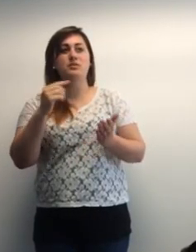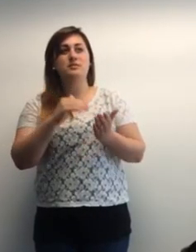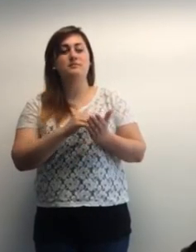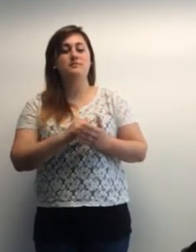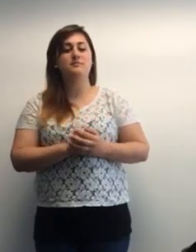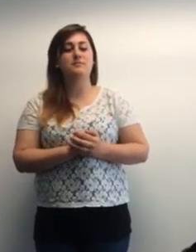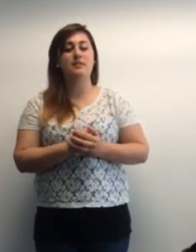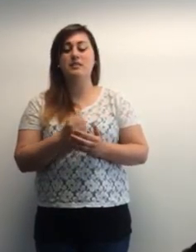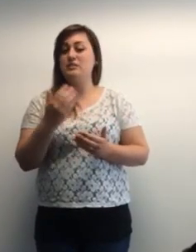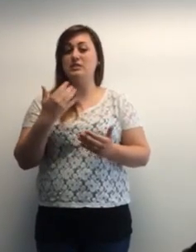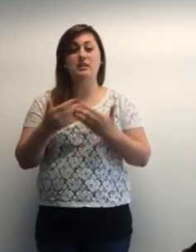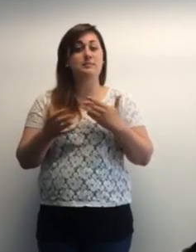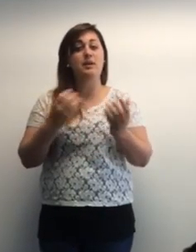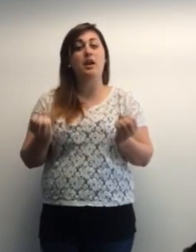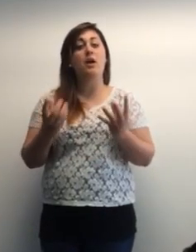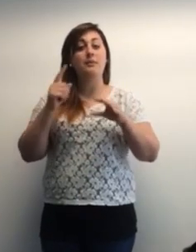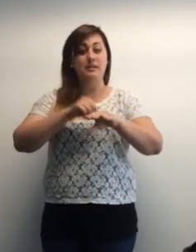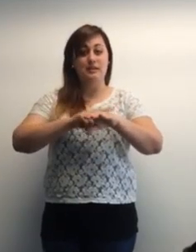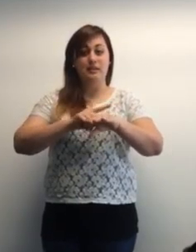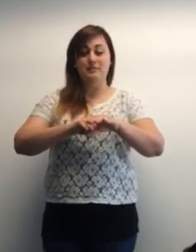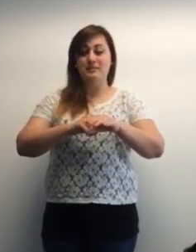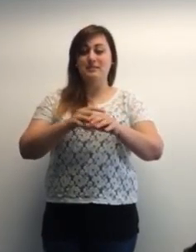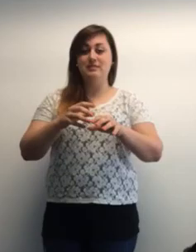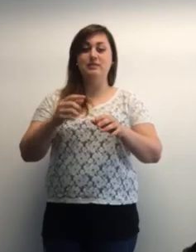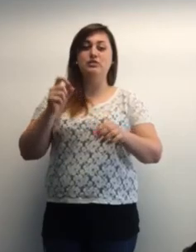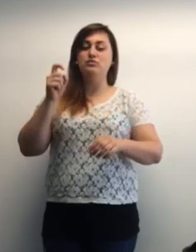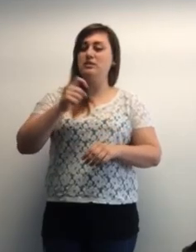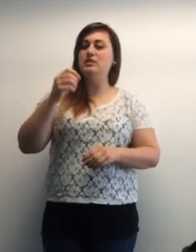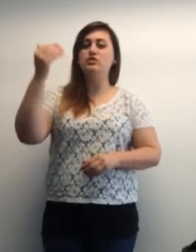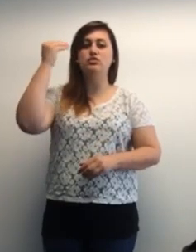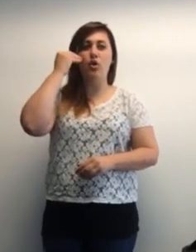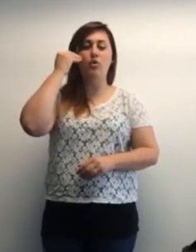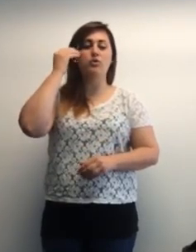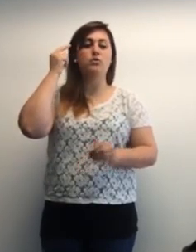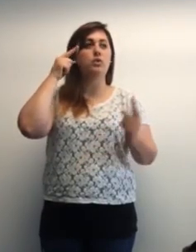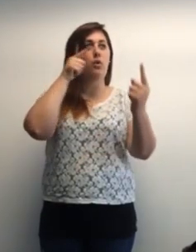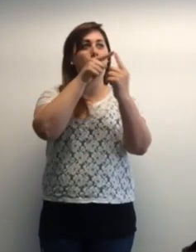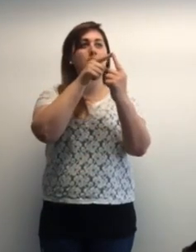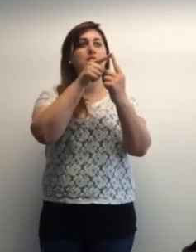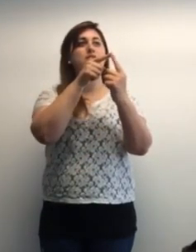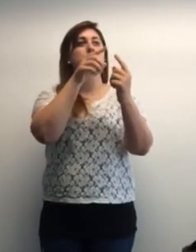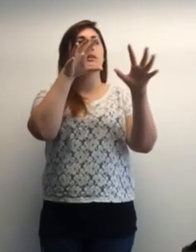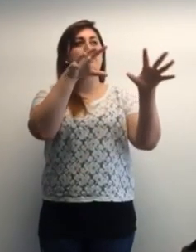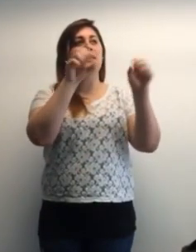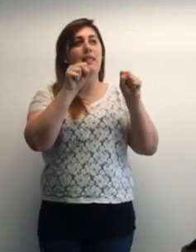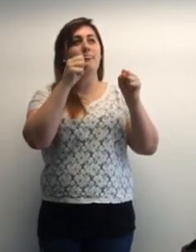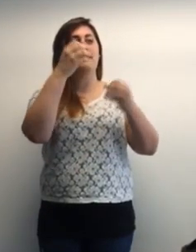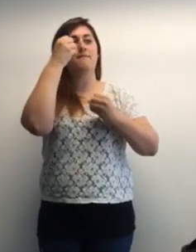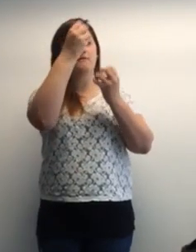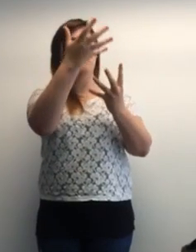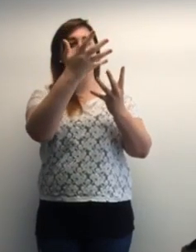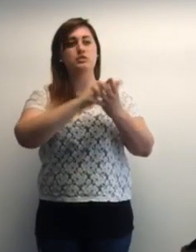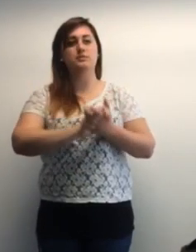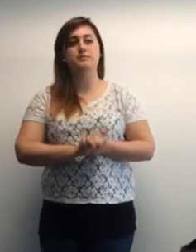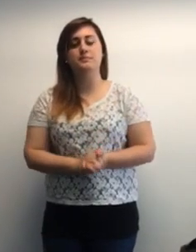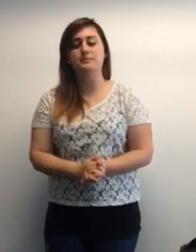It's not you. It's about the skills at that moment. That one given day might be a great day, it might be a lousy day, but it's the skills. We have to